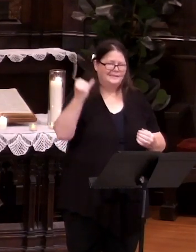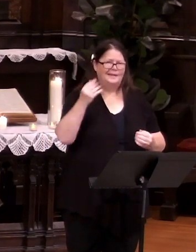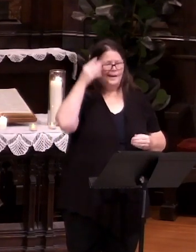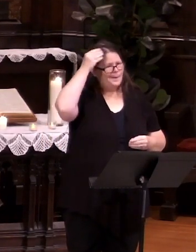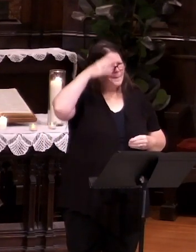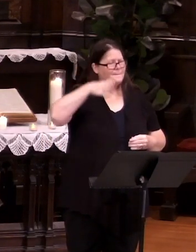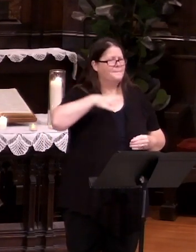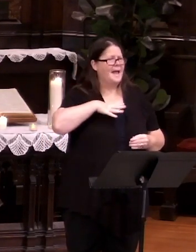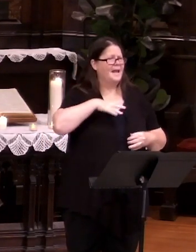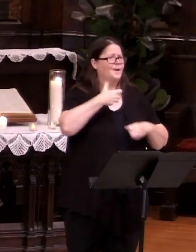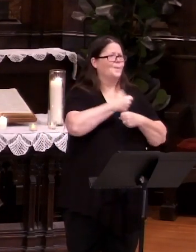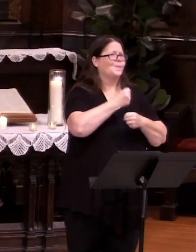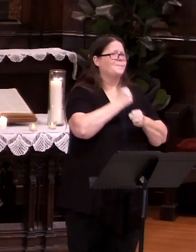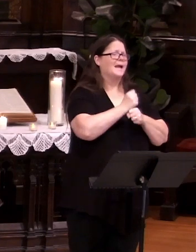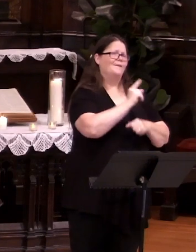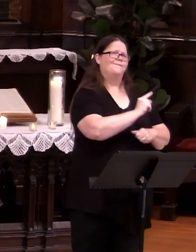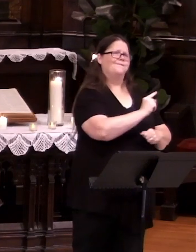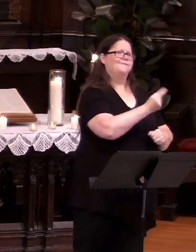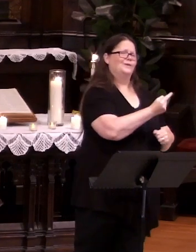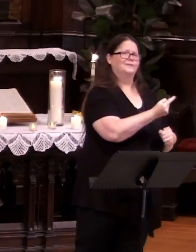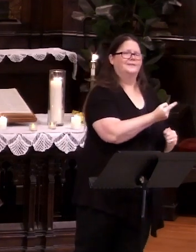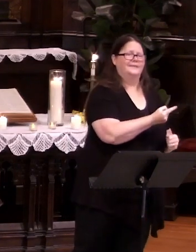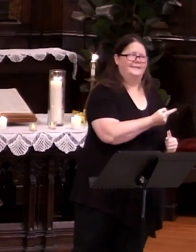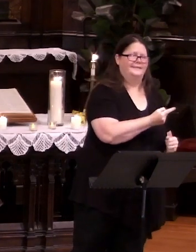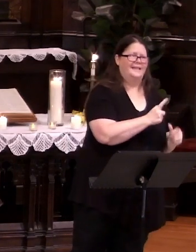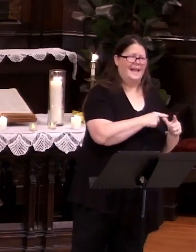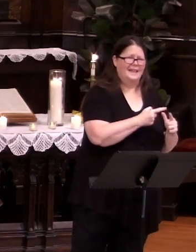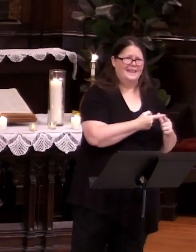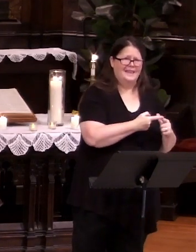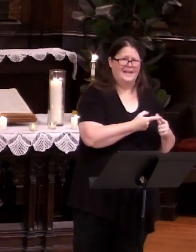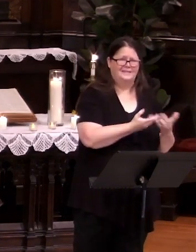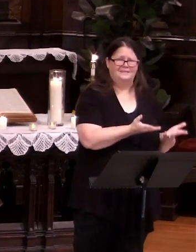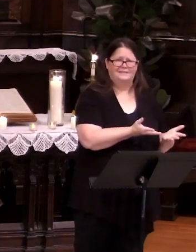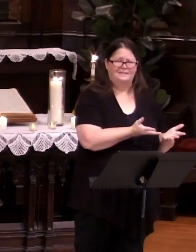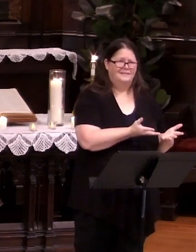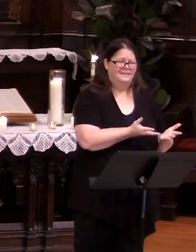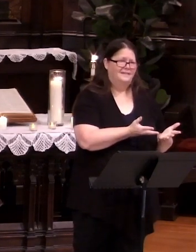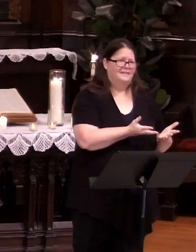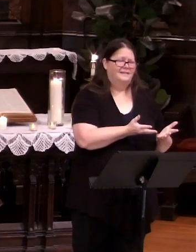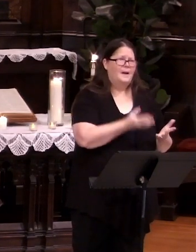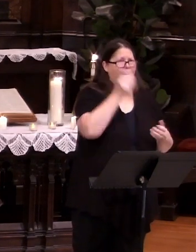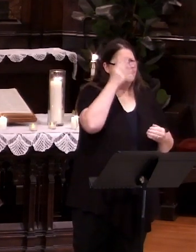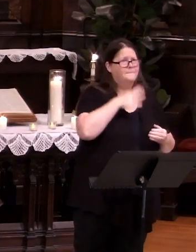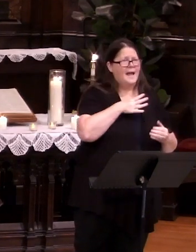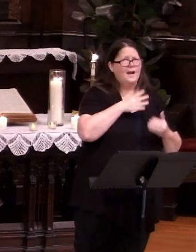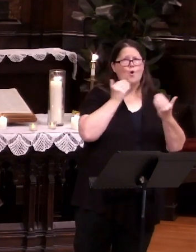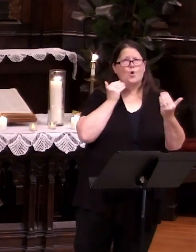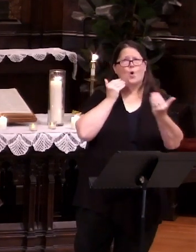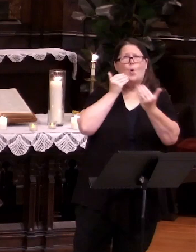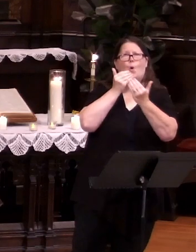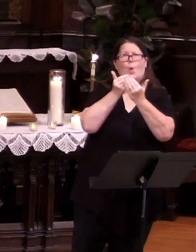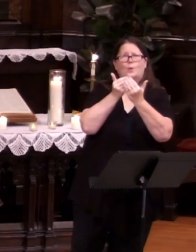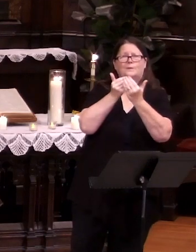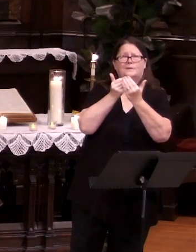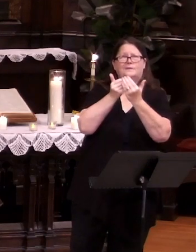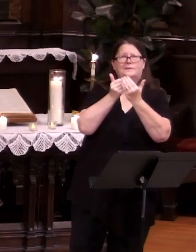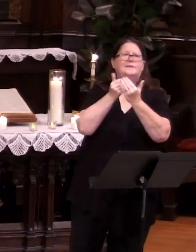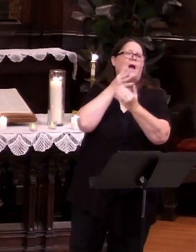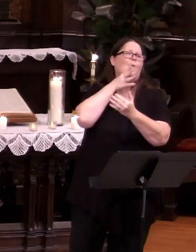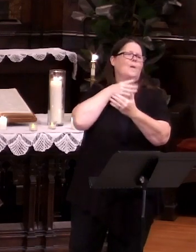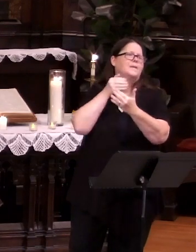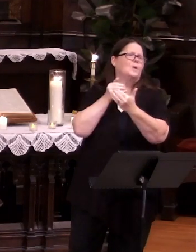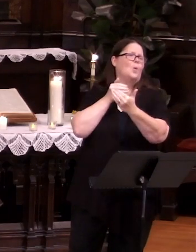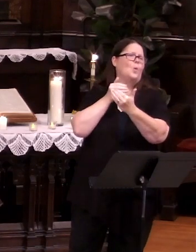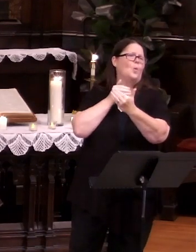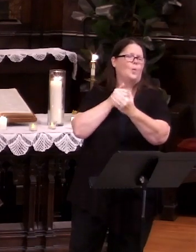men were created first and therefore somehow closer to the heart of God, and that women are dangerous